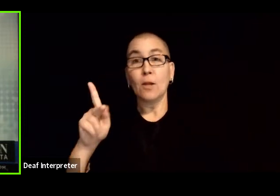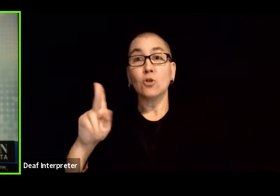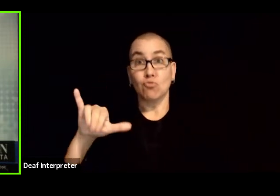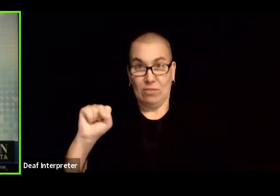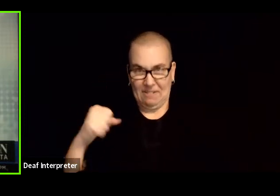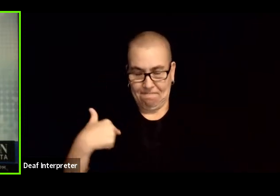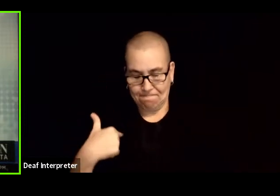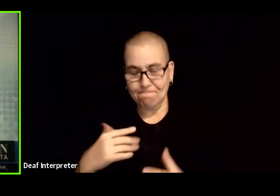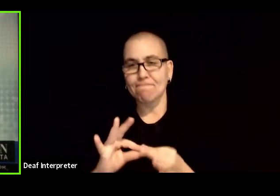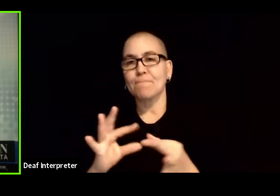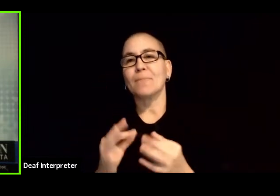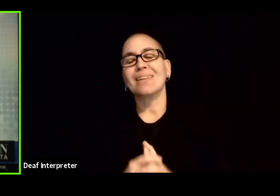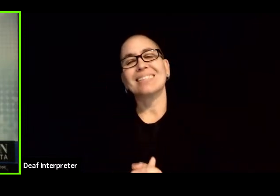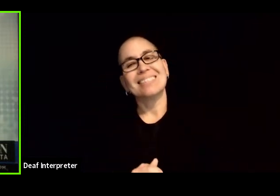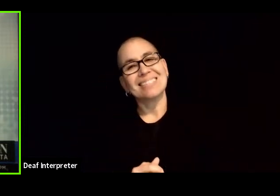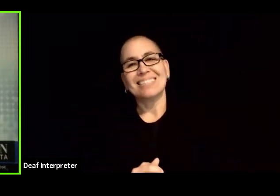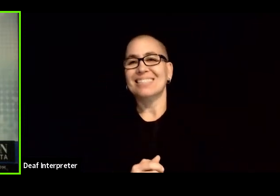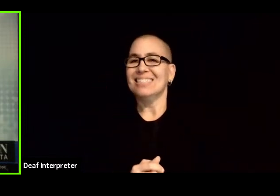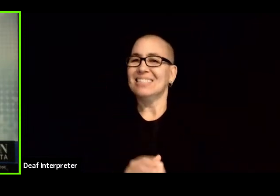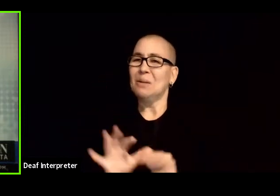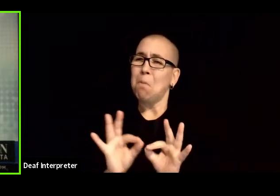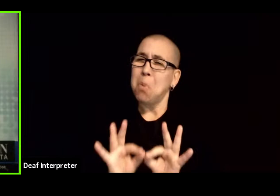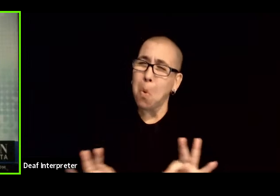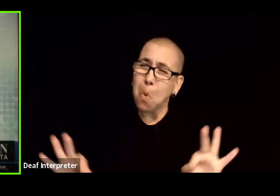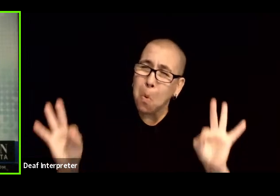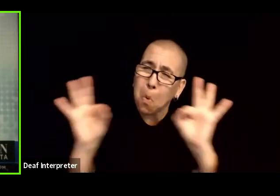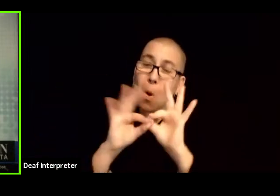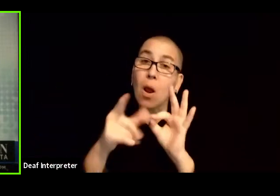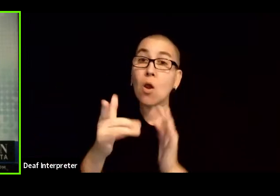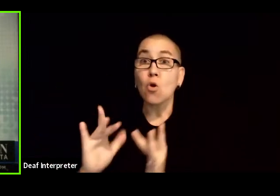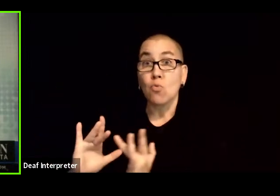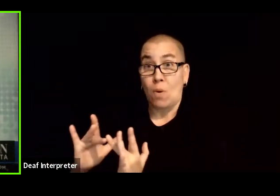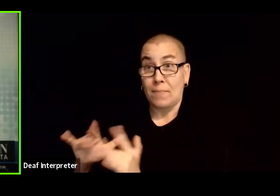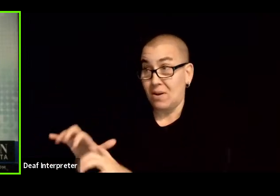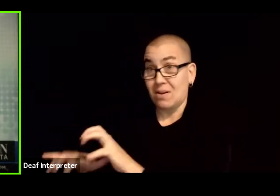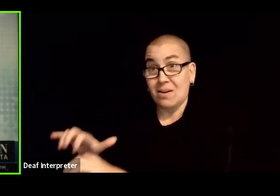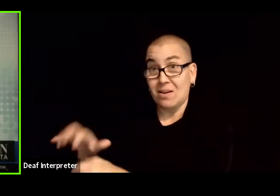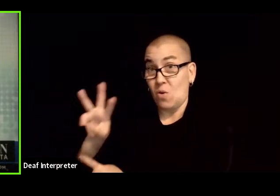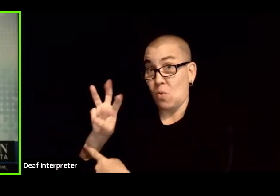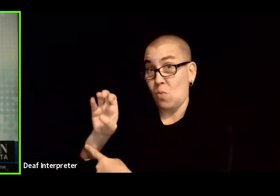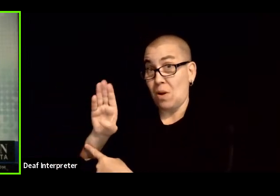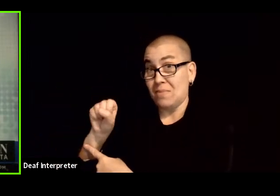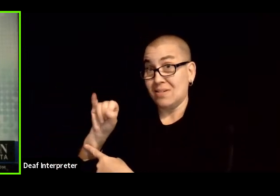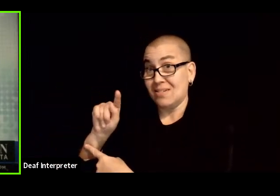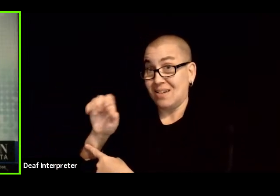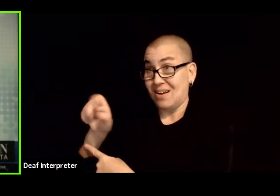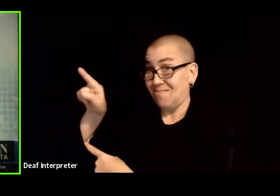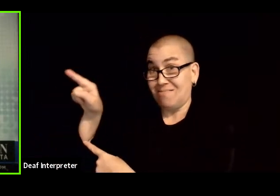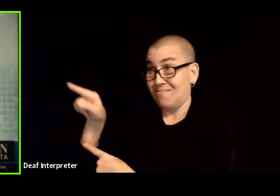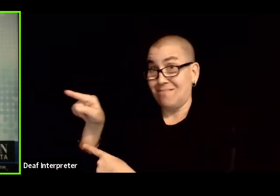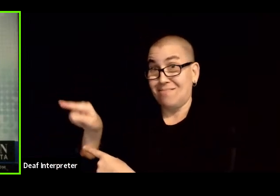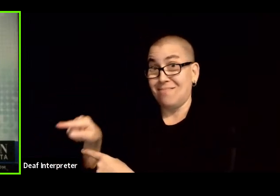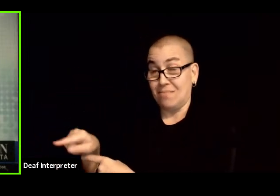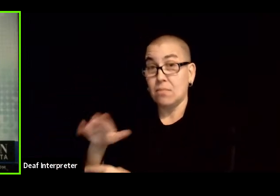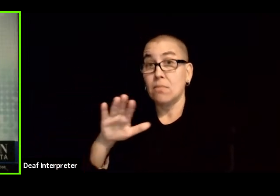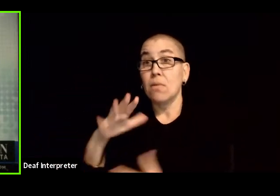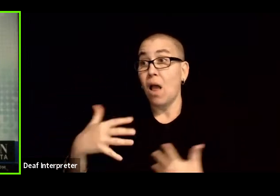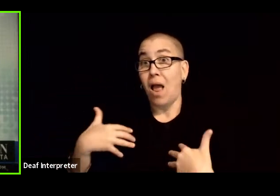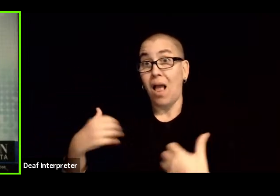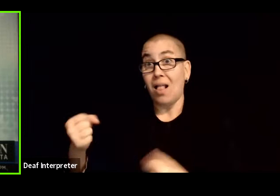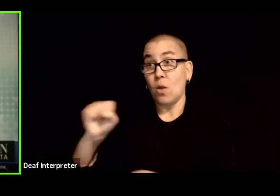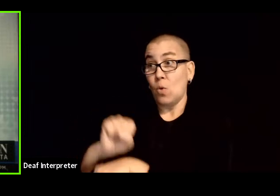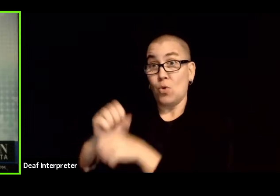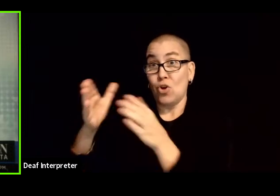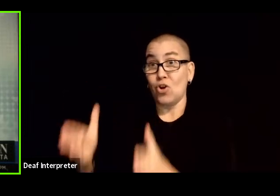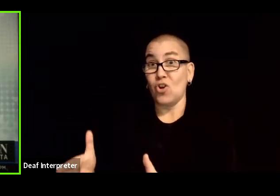that the website does acknowledge everyone who's a healthcare worker who's had COVID, but as we've talked